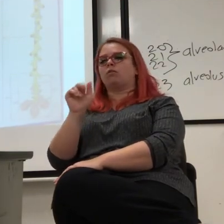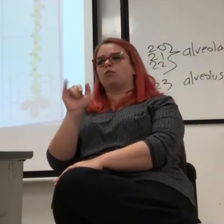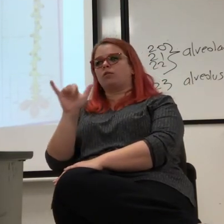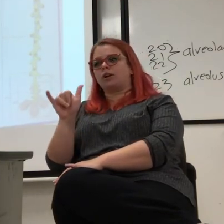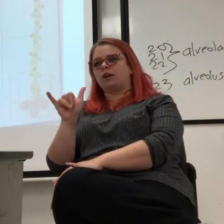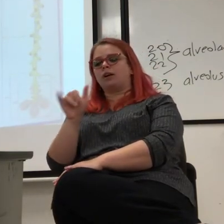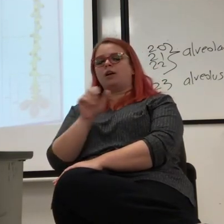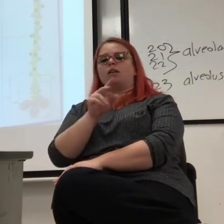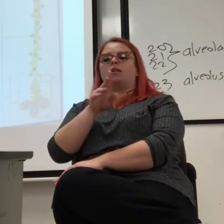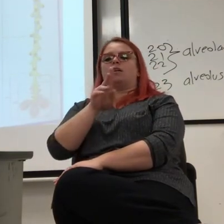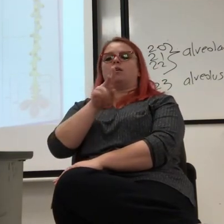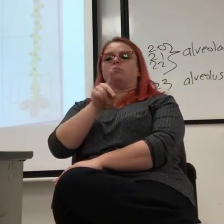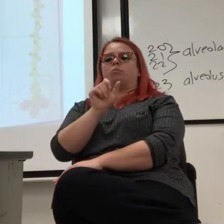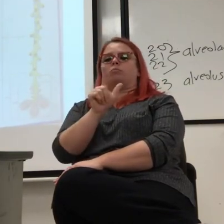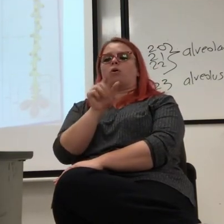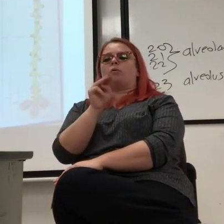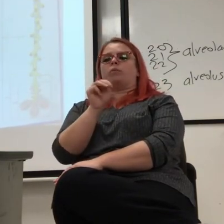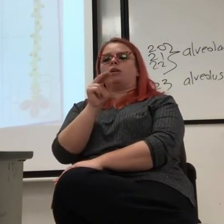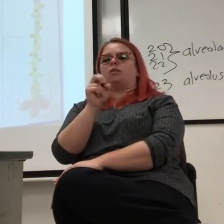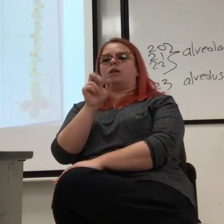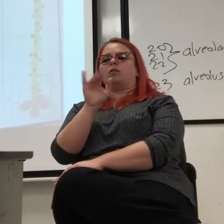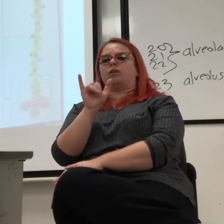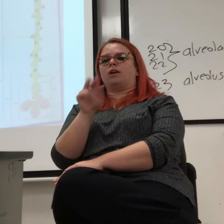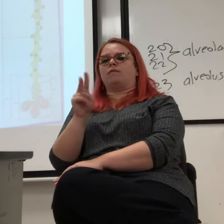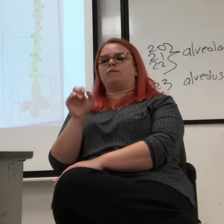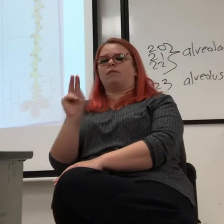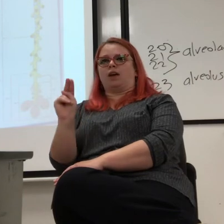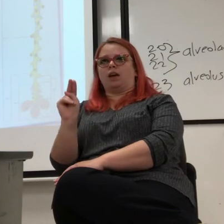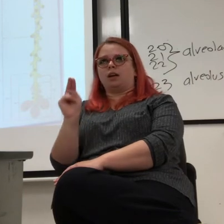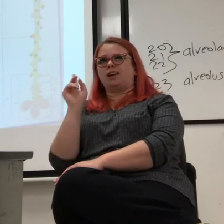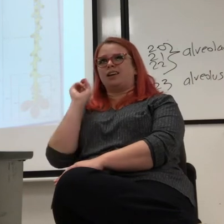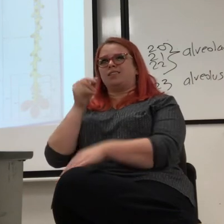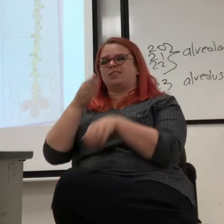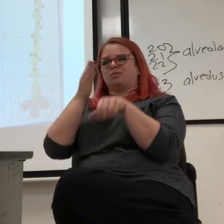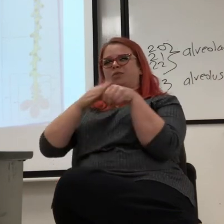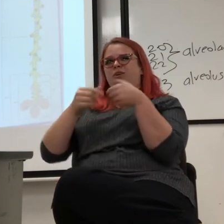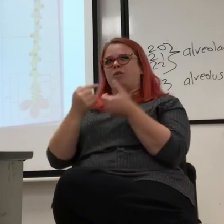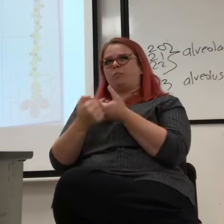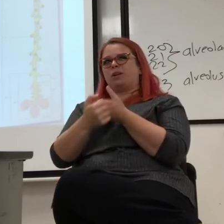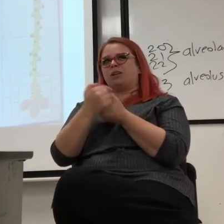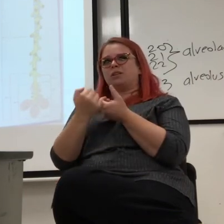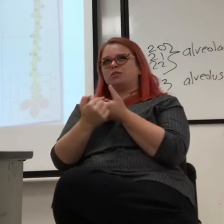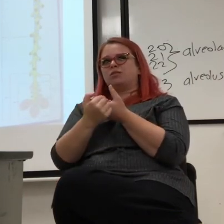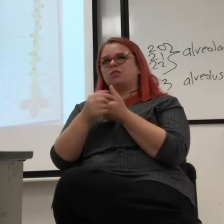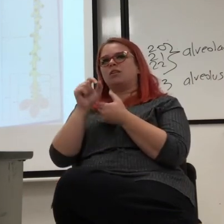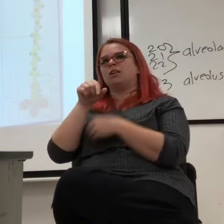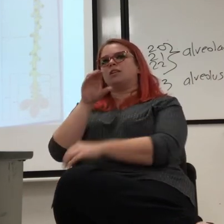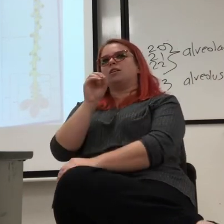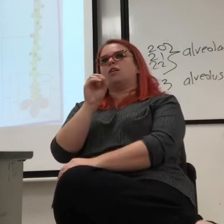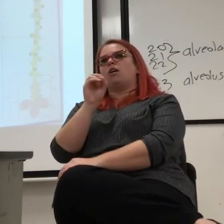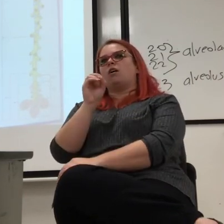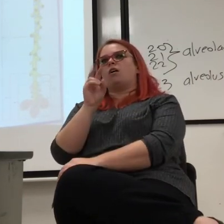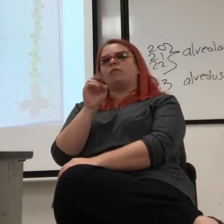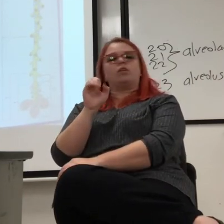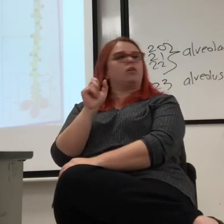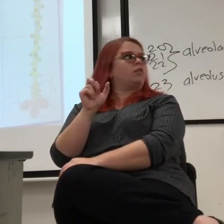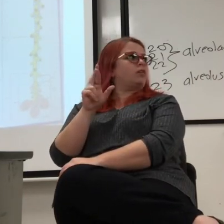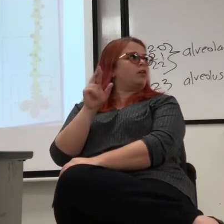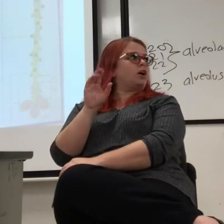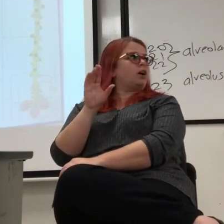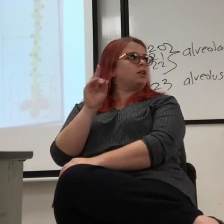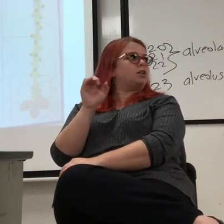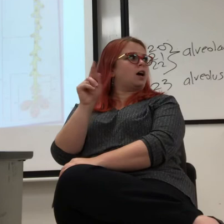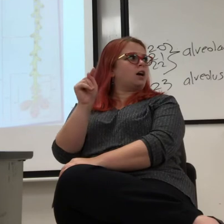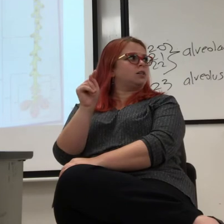here. To show you one cut open. So that little circle will be an alveolar duct leading to these different alveoli. Okay, there's the